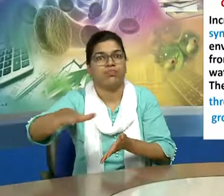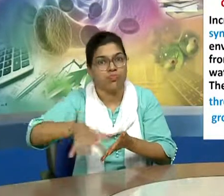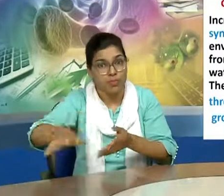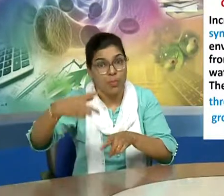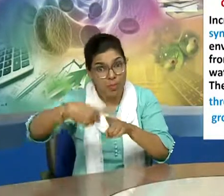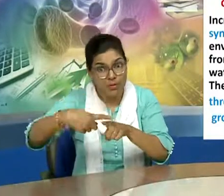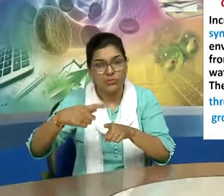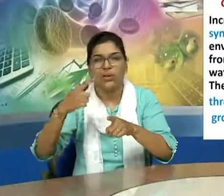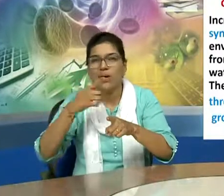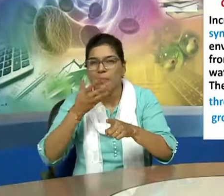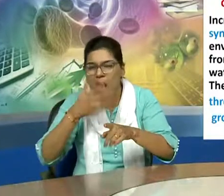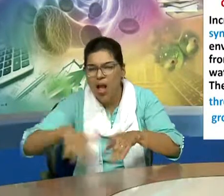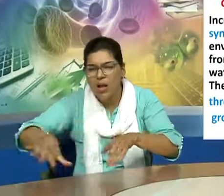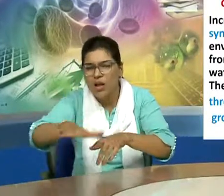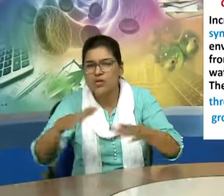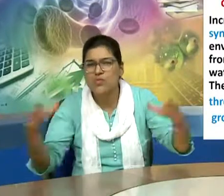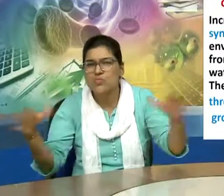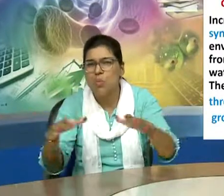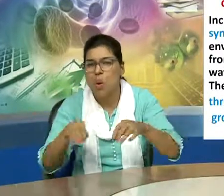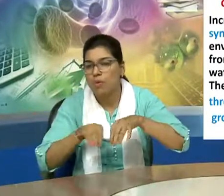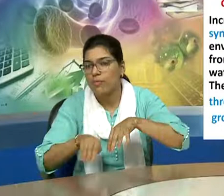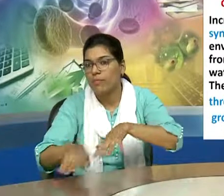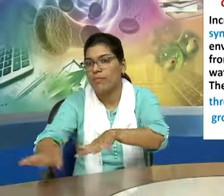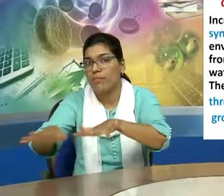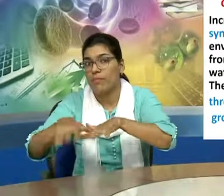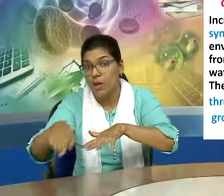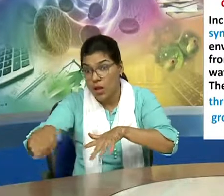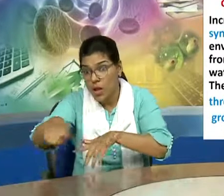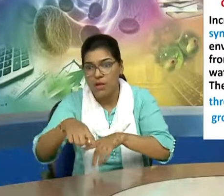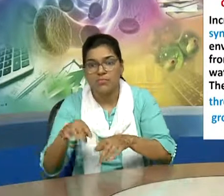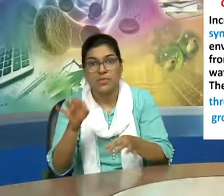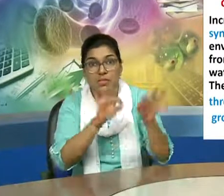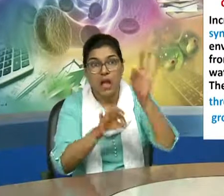clear, that gets polluted.